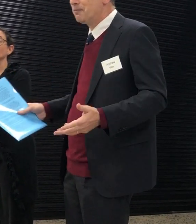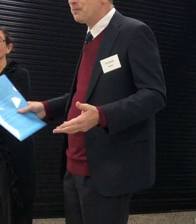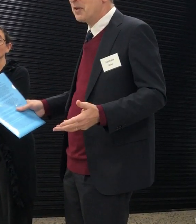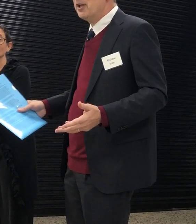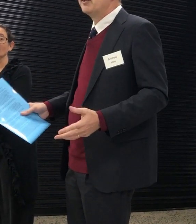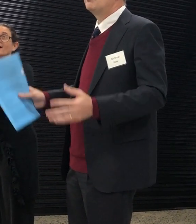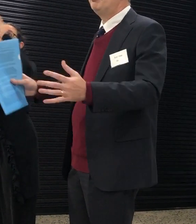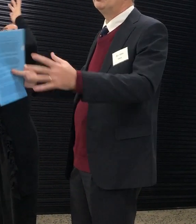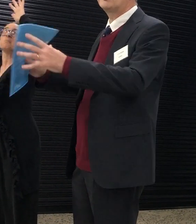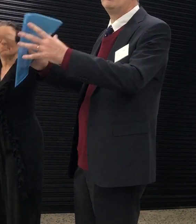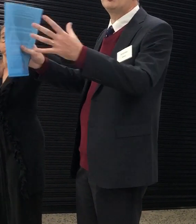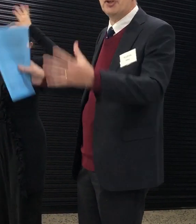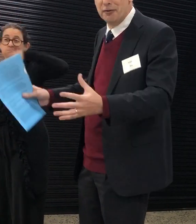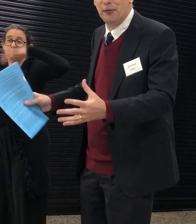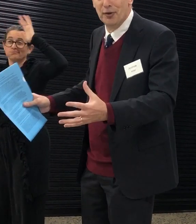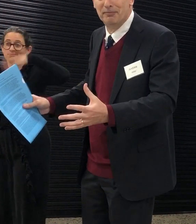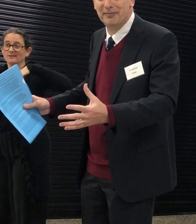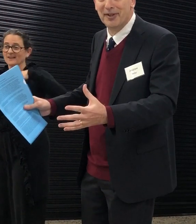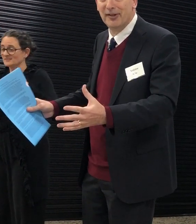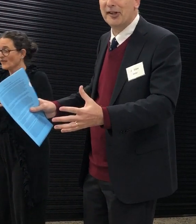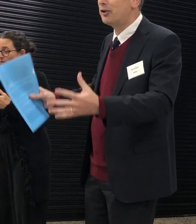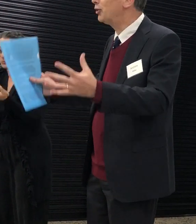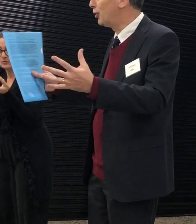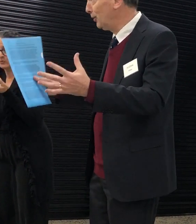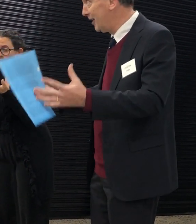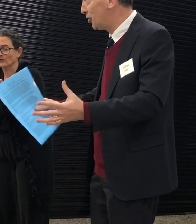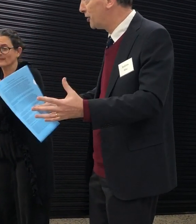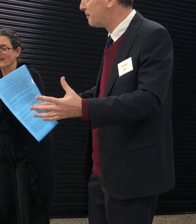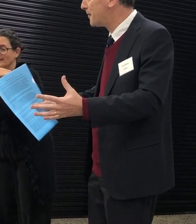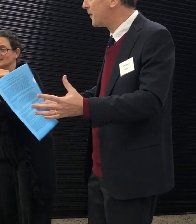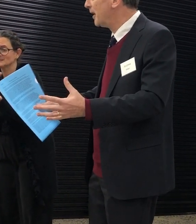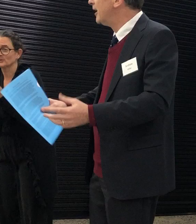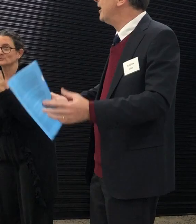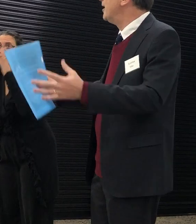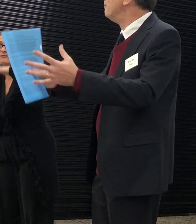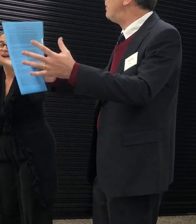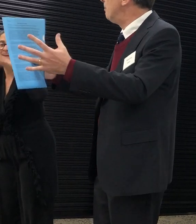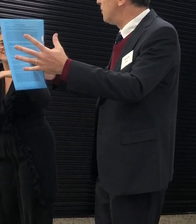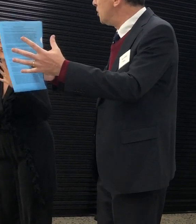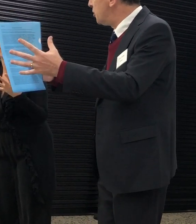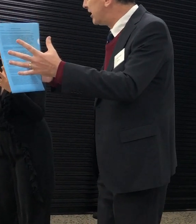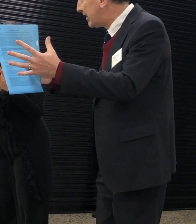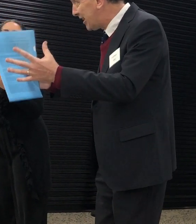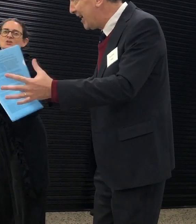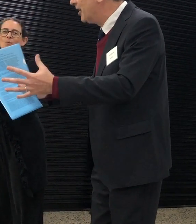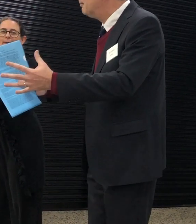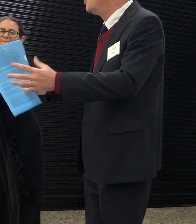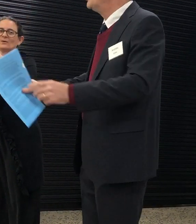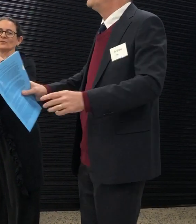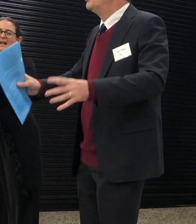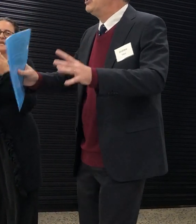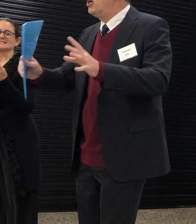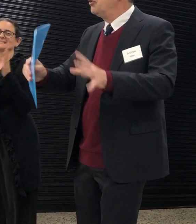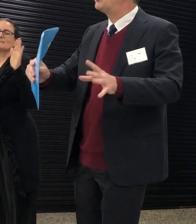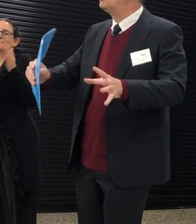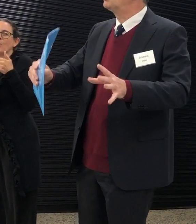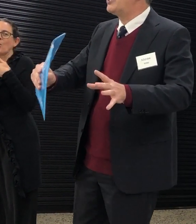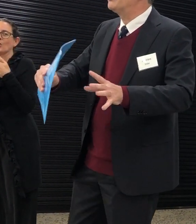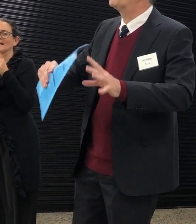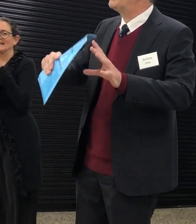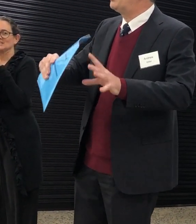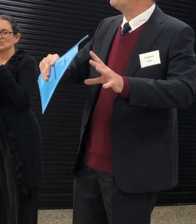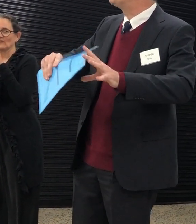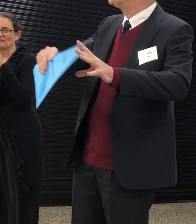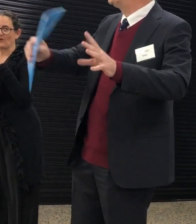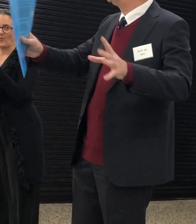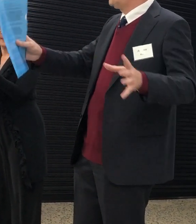cook lunch. So we built a small kitchen for them so they could cook lunch. But to sustain them, on the school